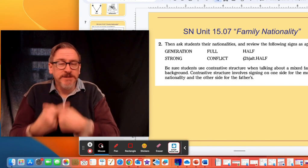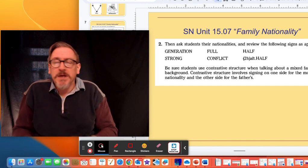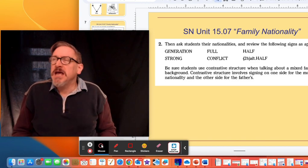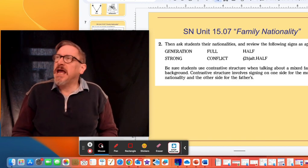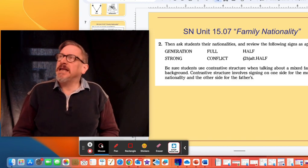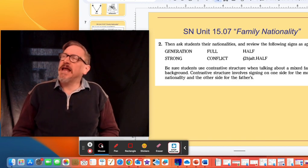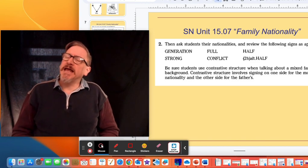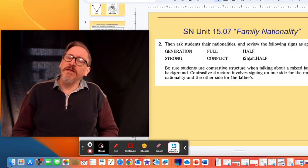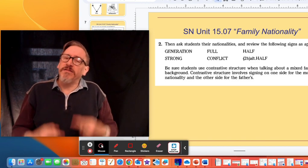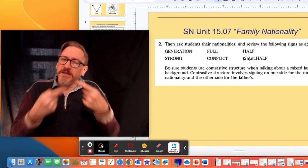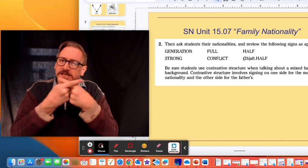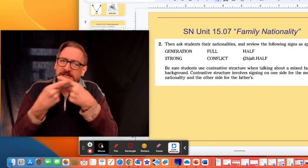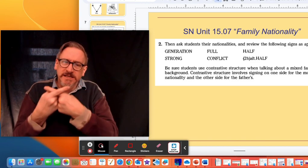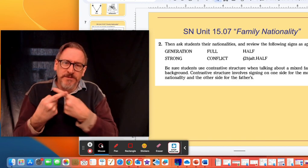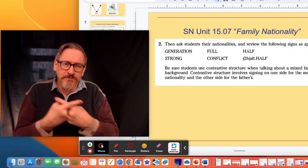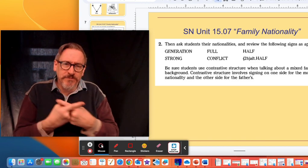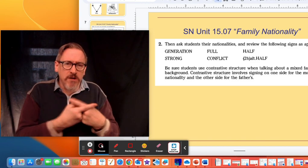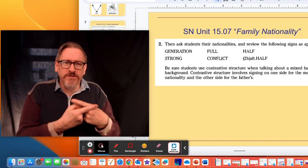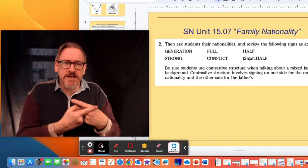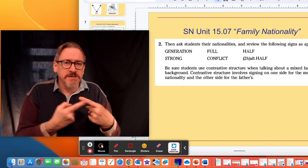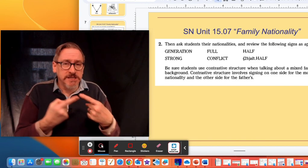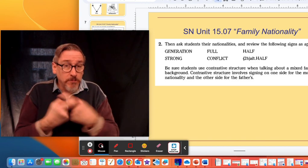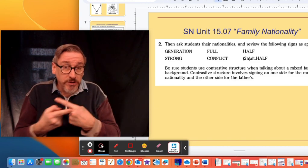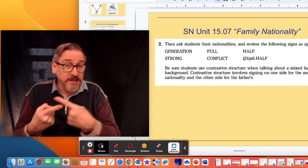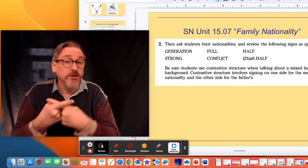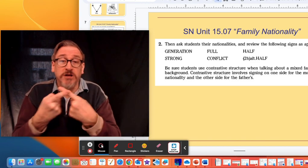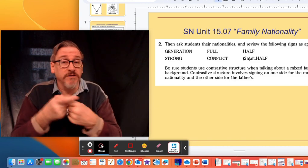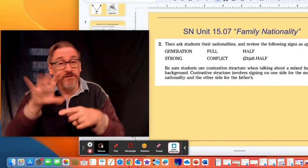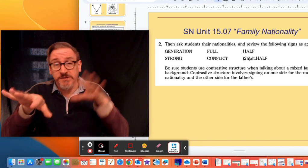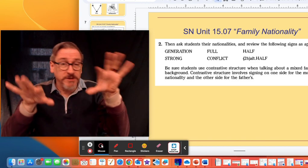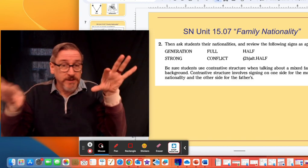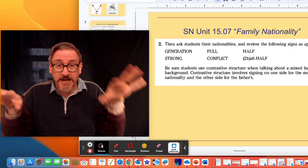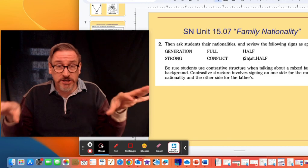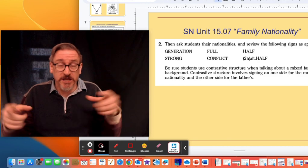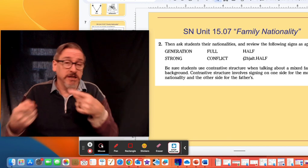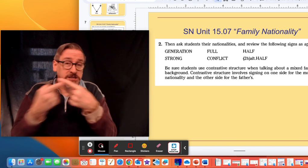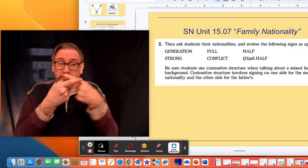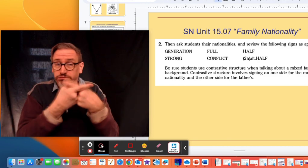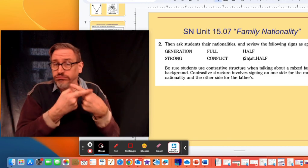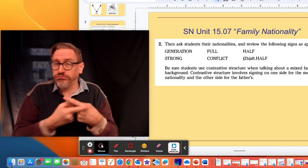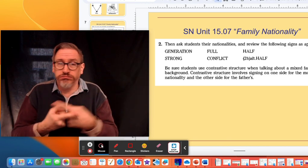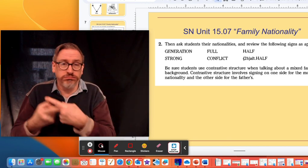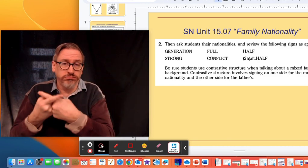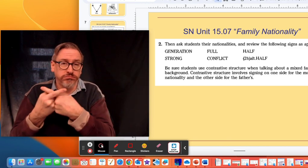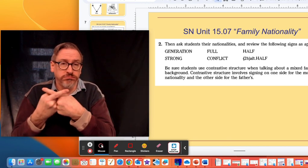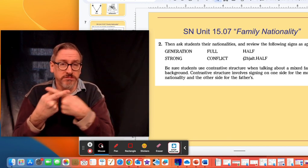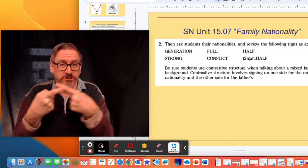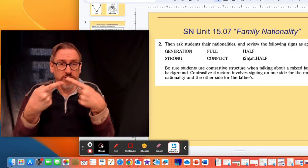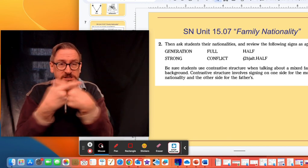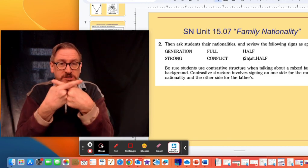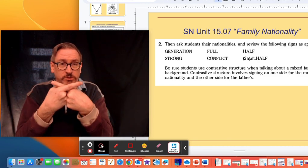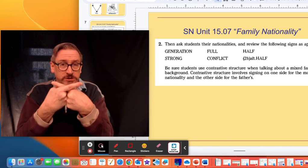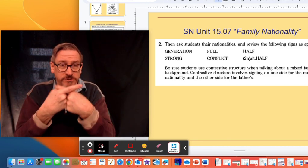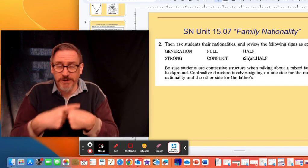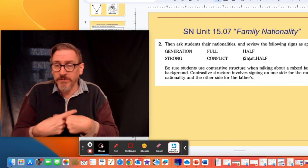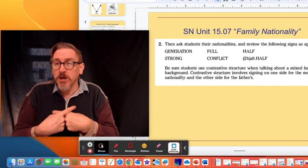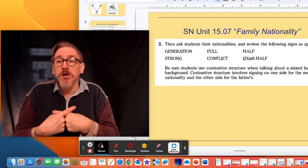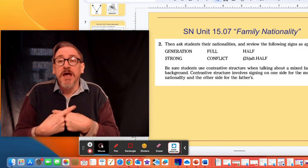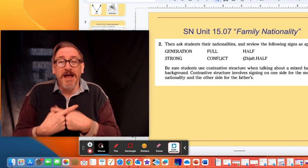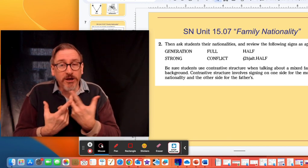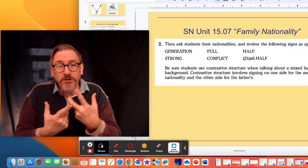conflict. And this oftentimes is political conflicts between nationalities, crossing swords,